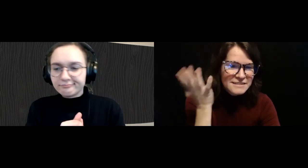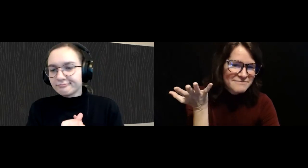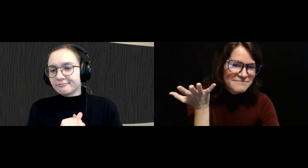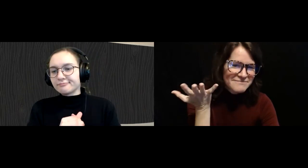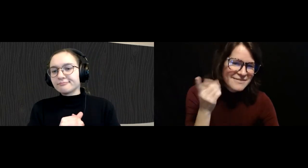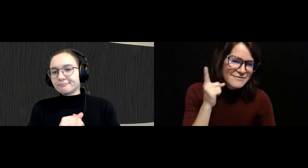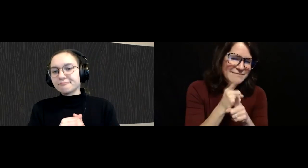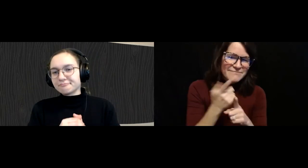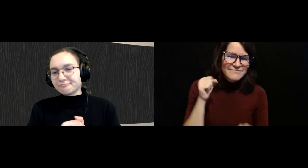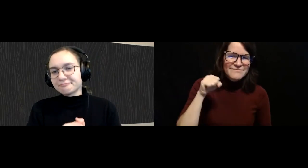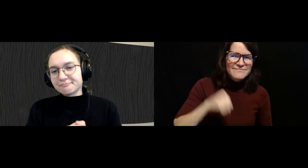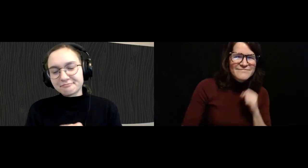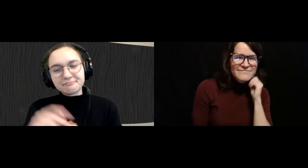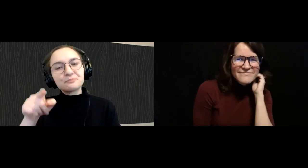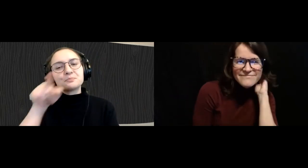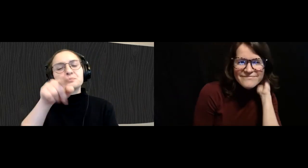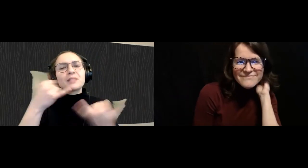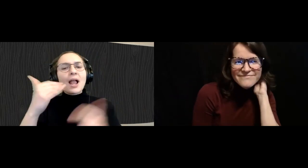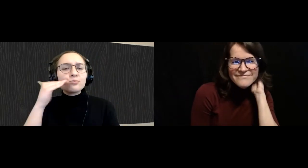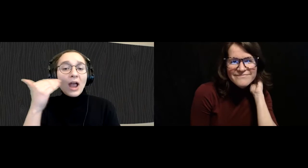really important to get a vision screening. Yes, definitely.